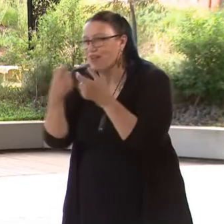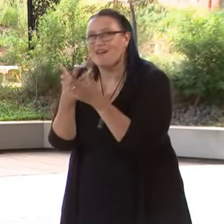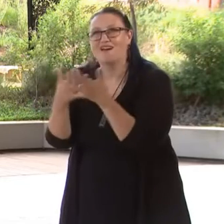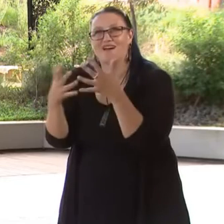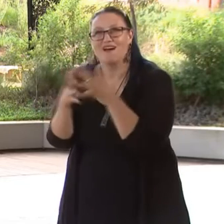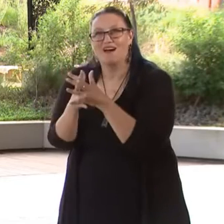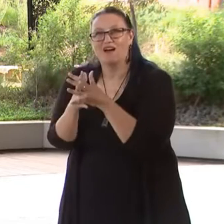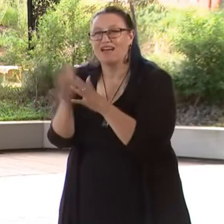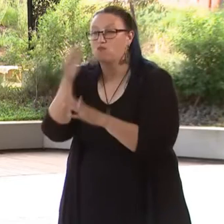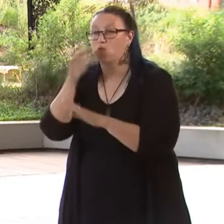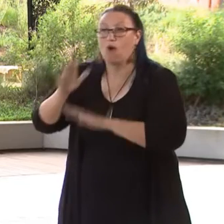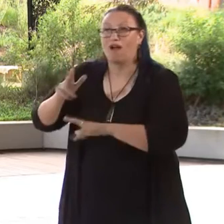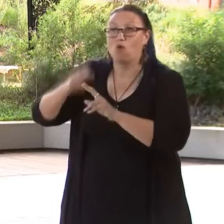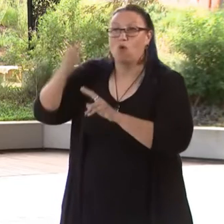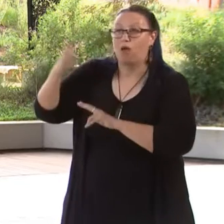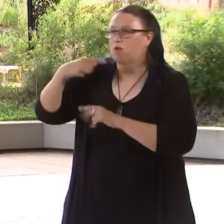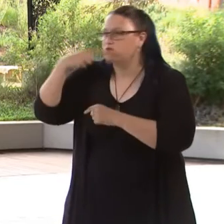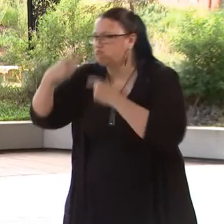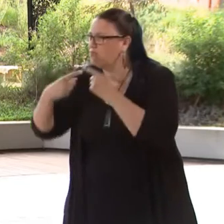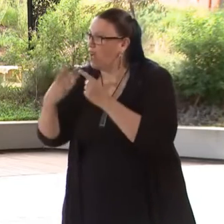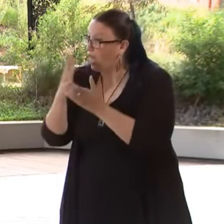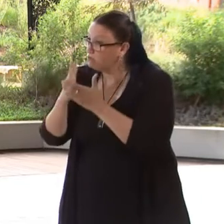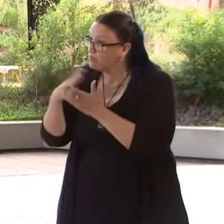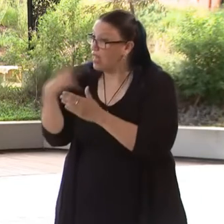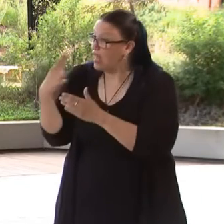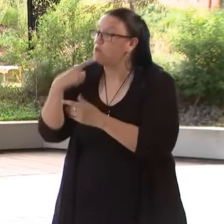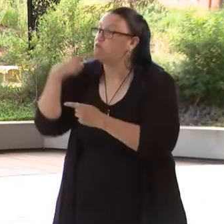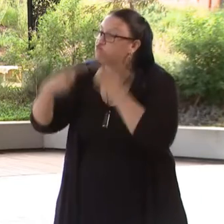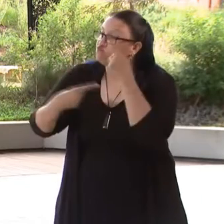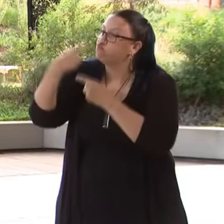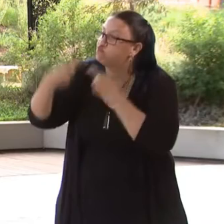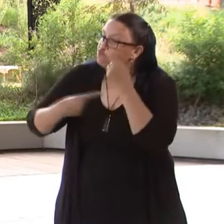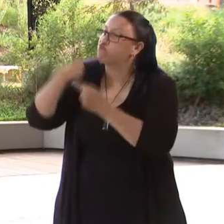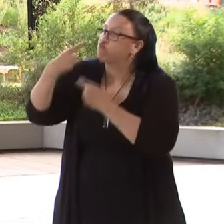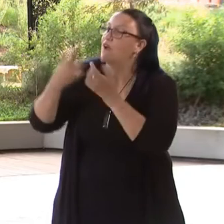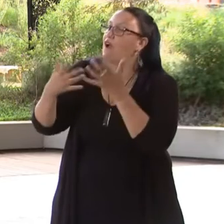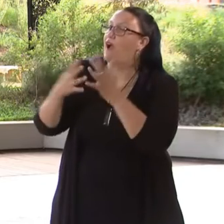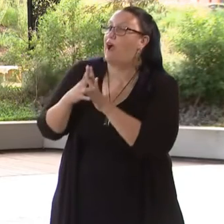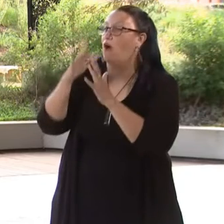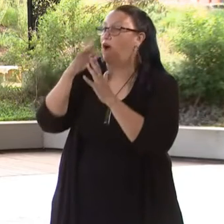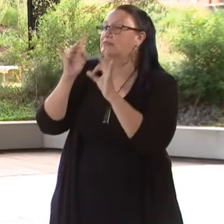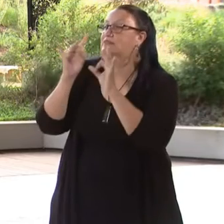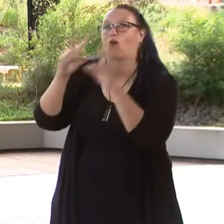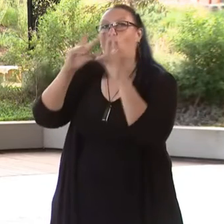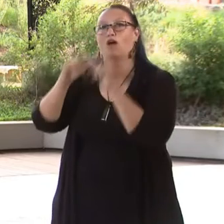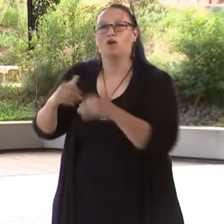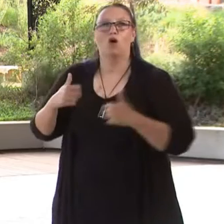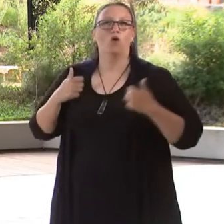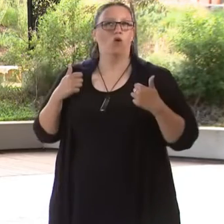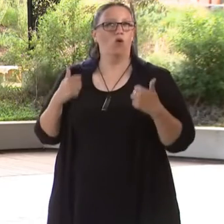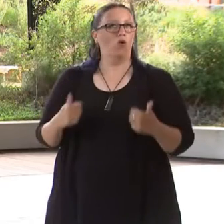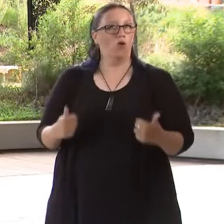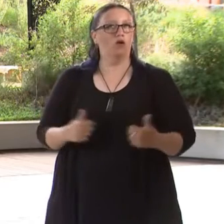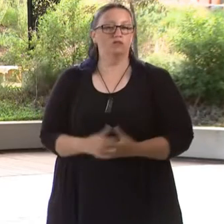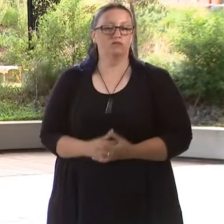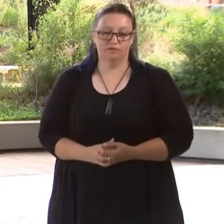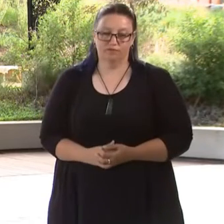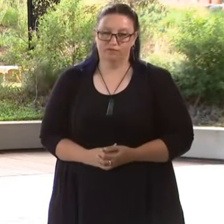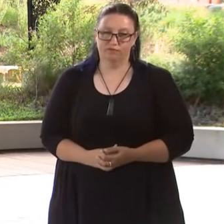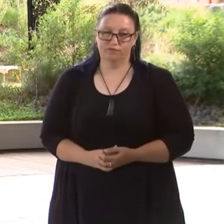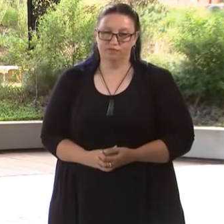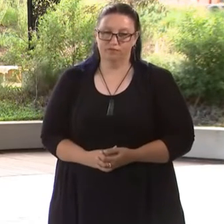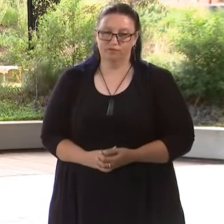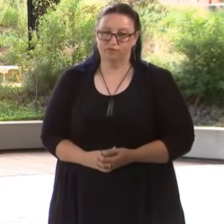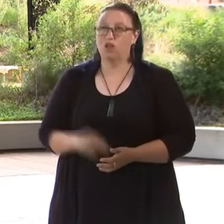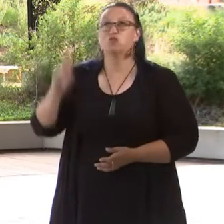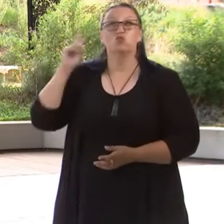that this week we have seen a significant reduction in people calling 000 for general health advice. That has